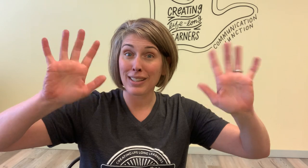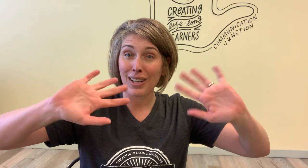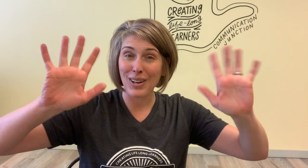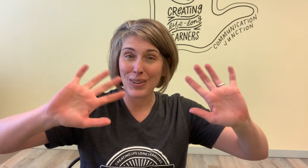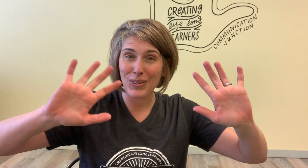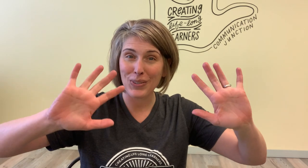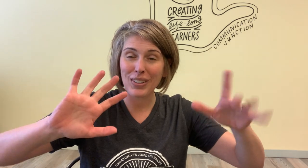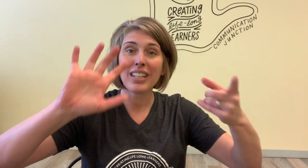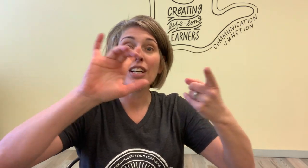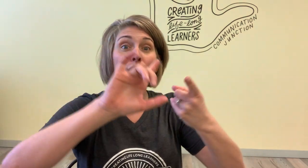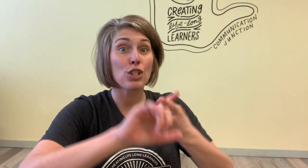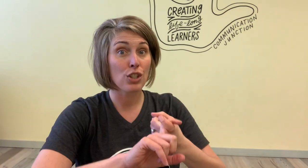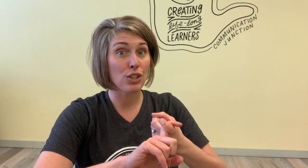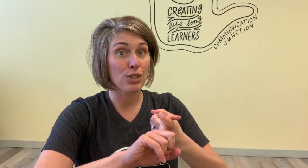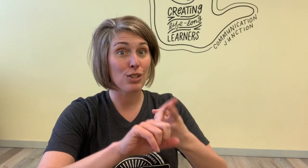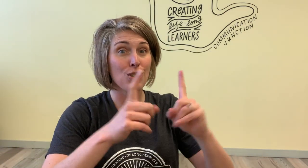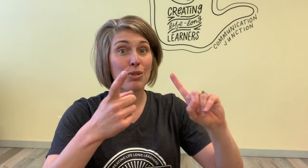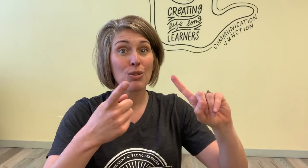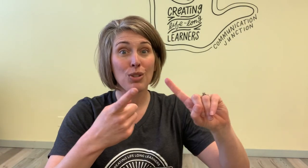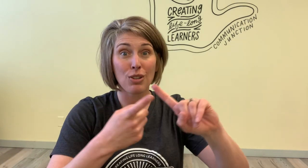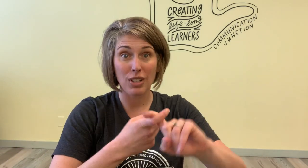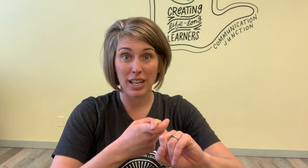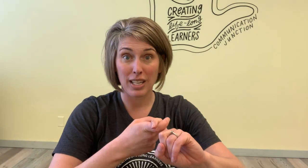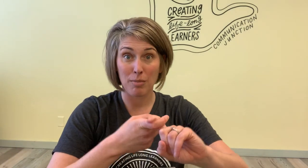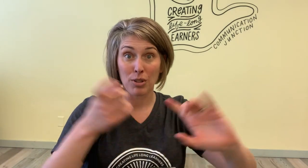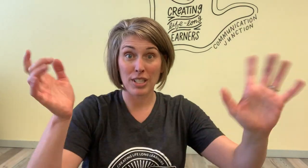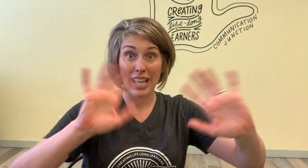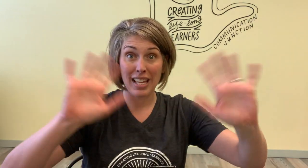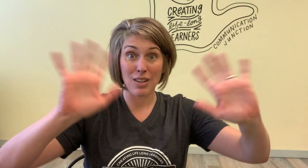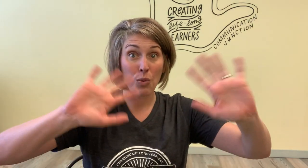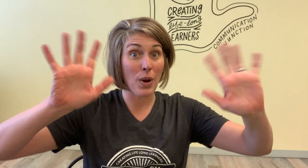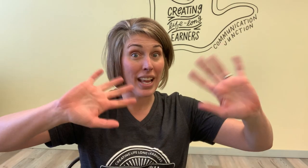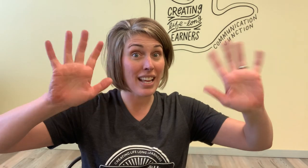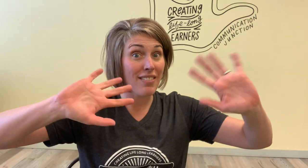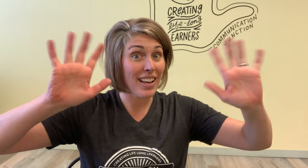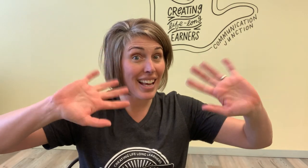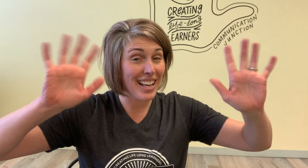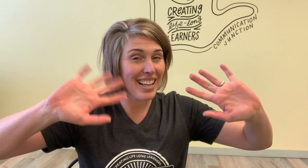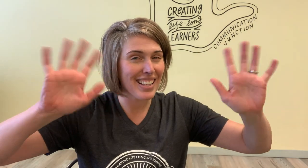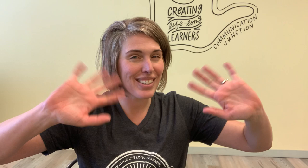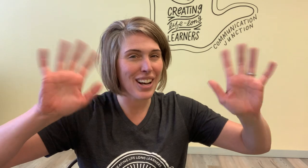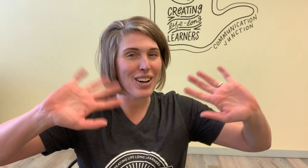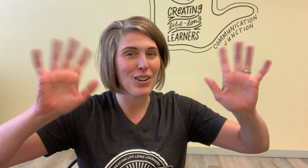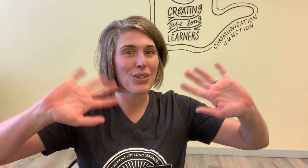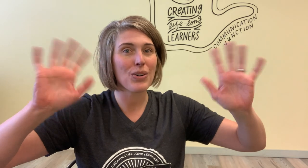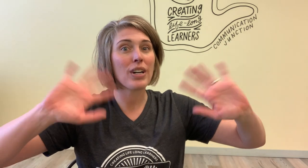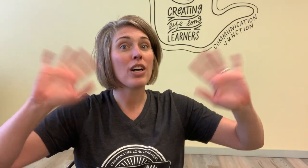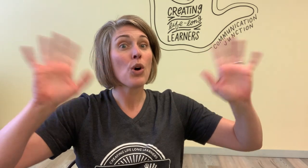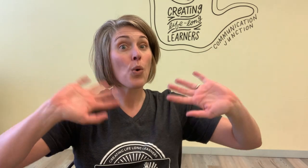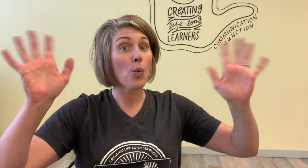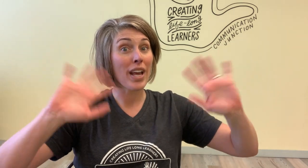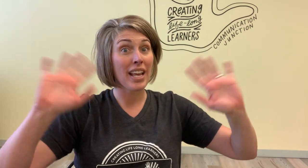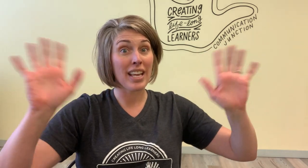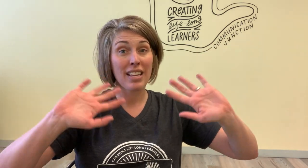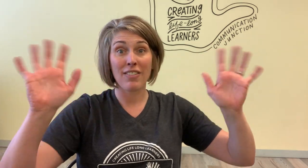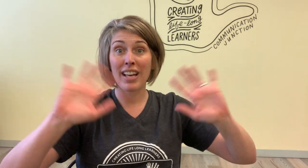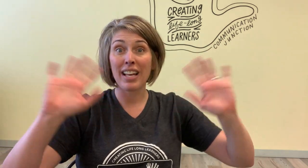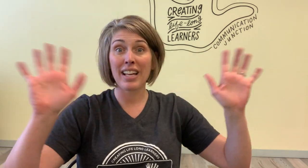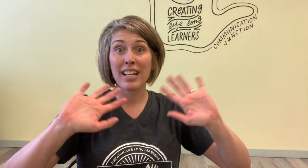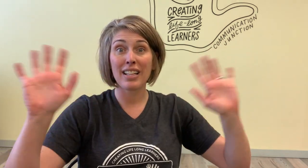hello. Turn to your neighbors and wave hello. Wave